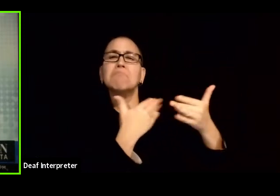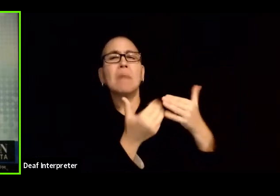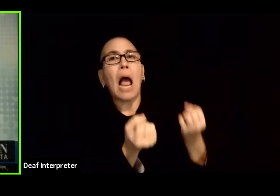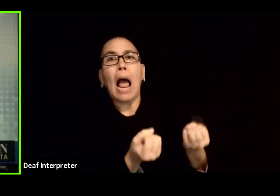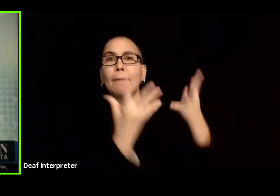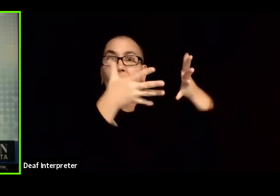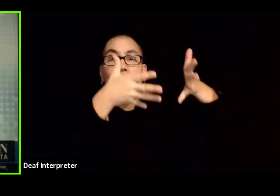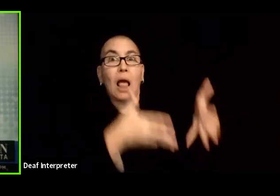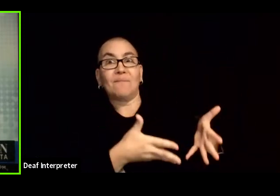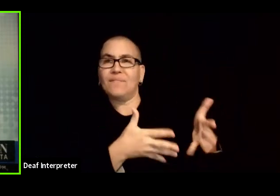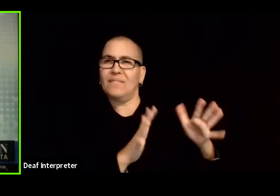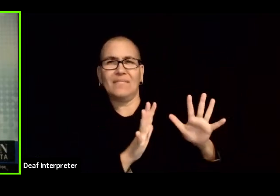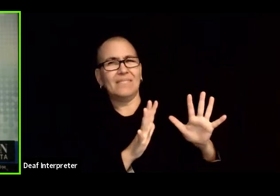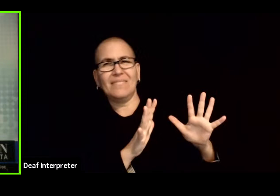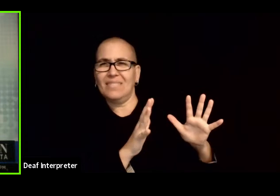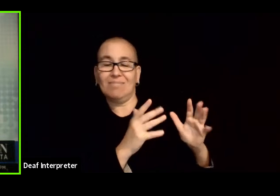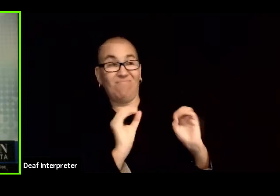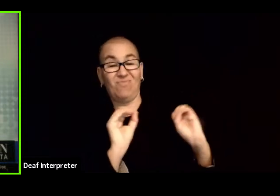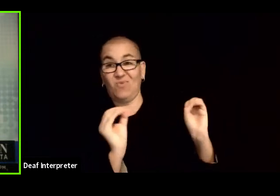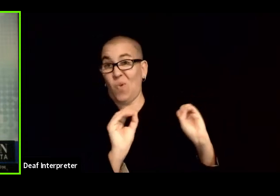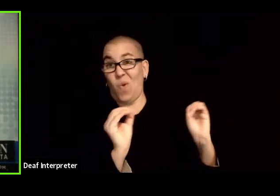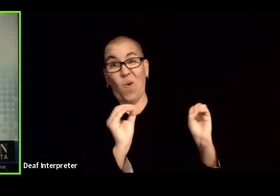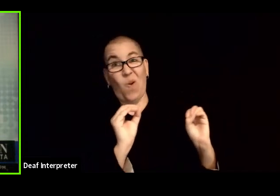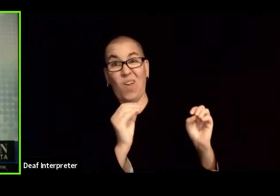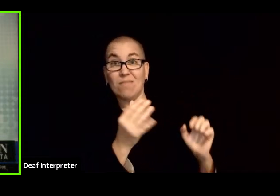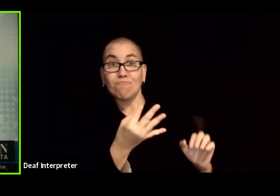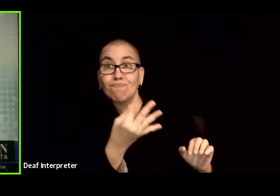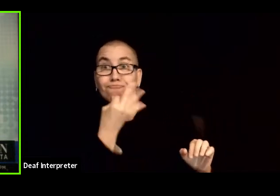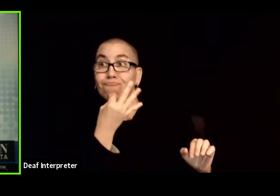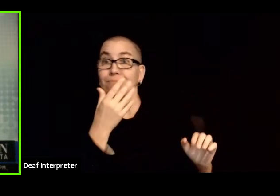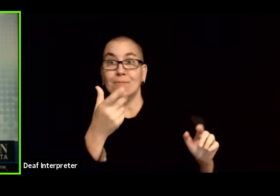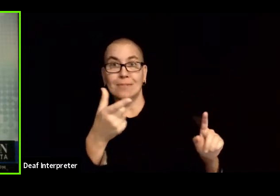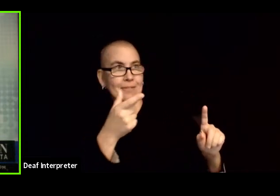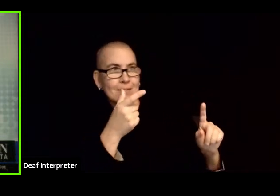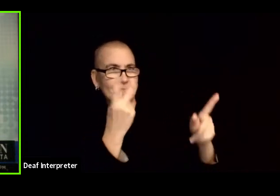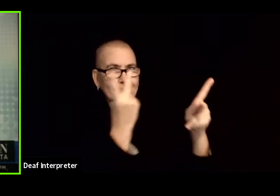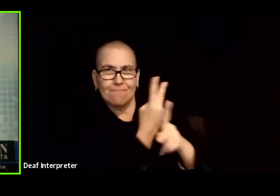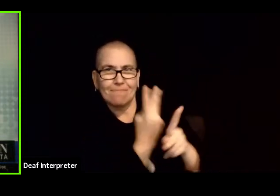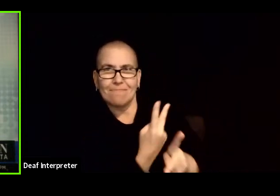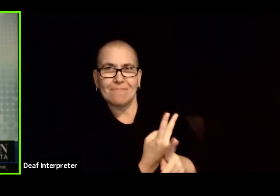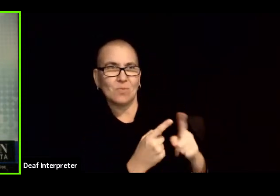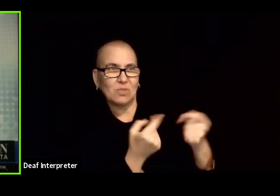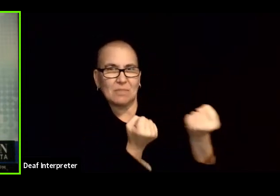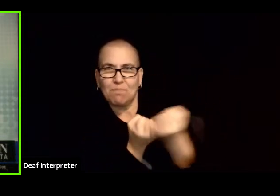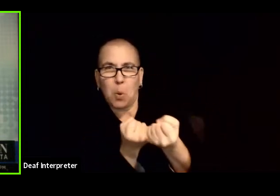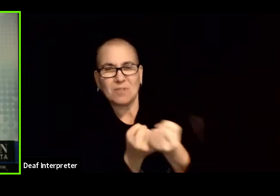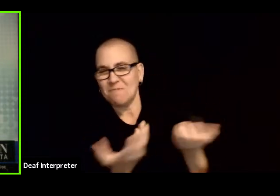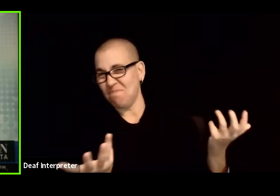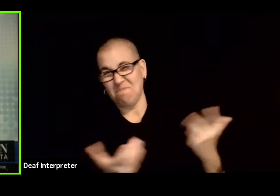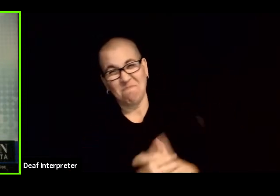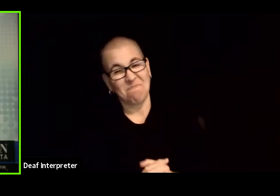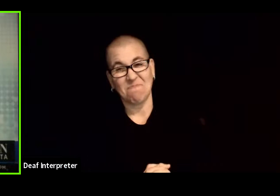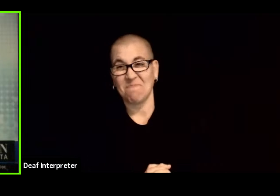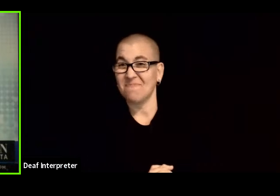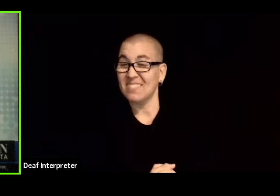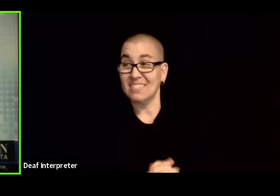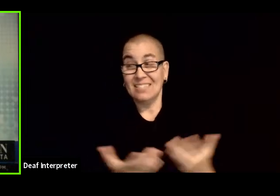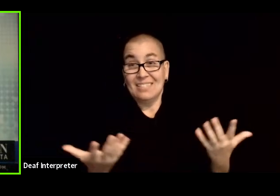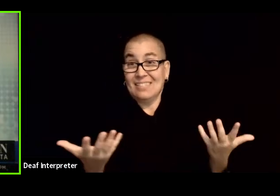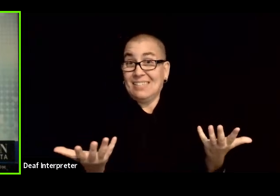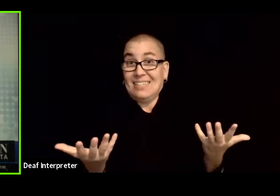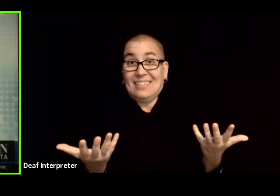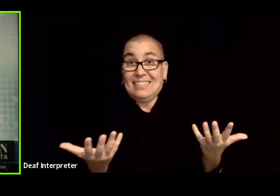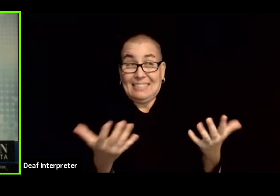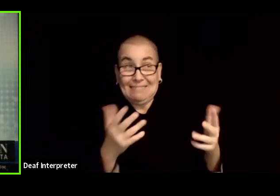to provide care. Similarly, the best protected long-term care facilities and residents would be in very rough